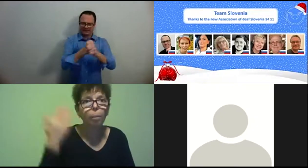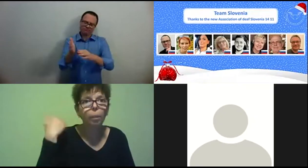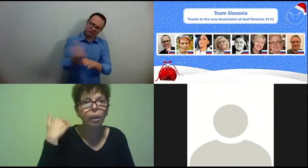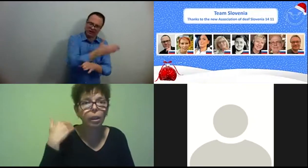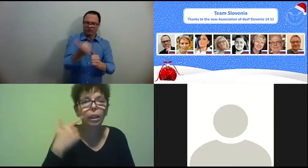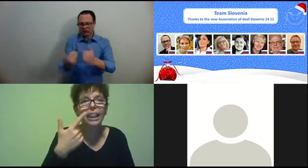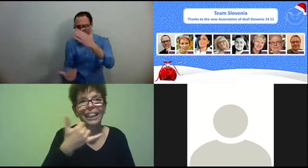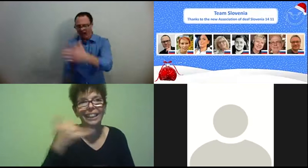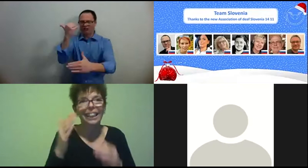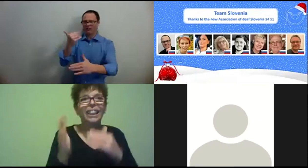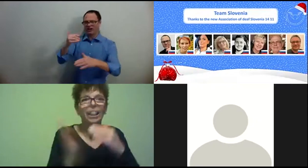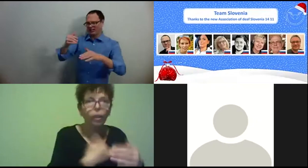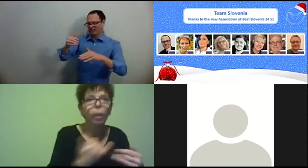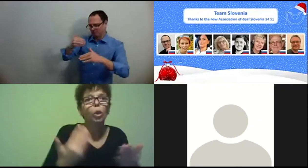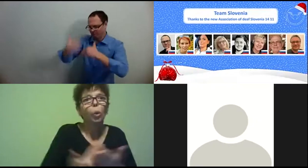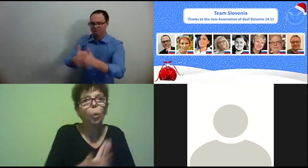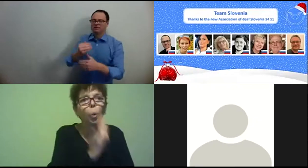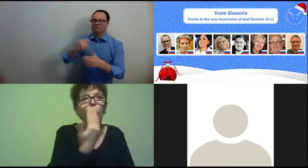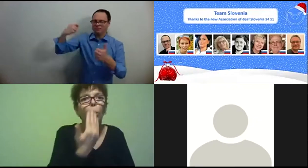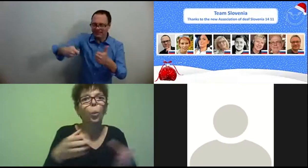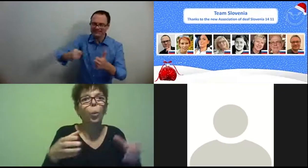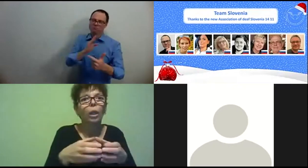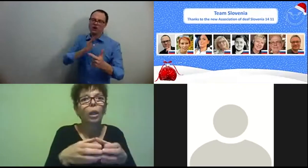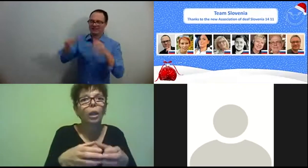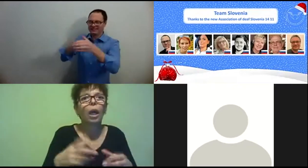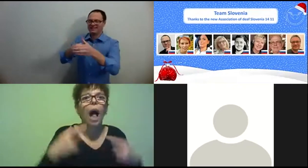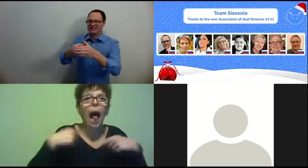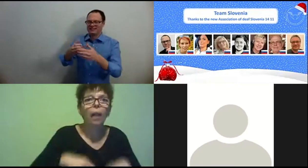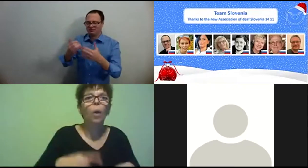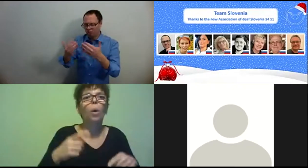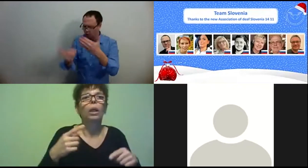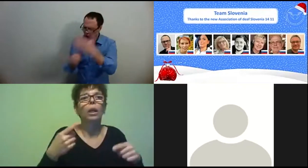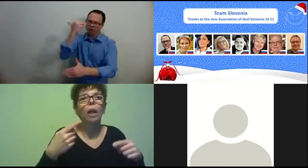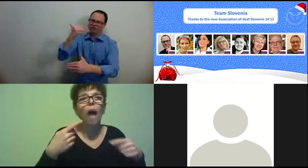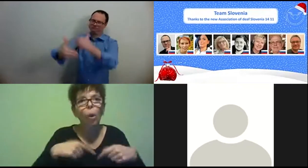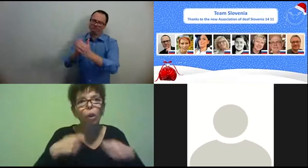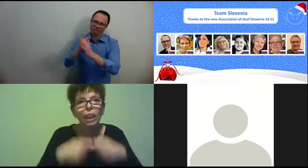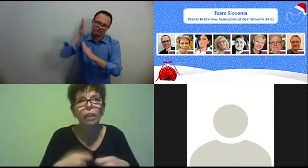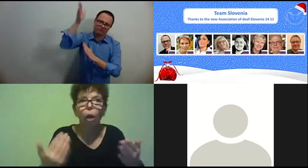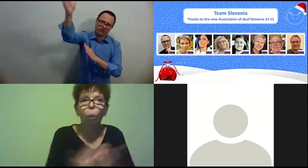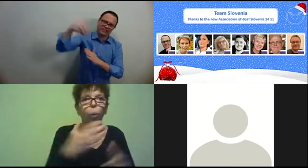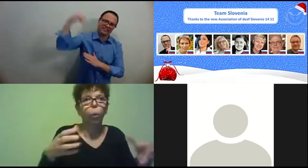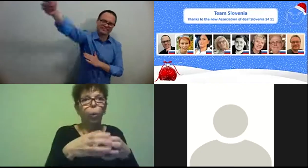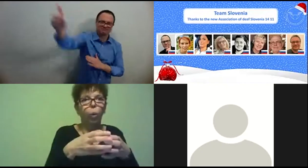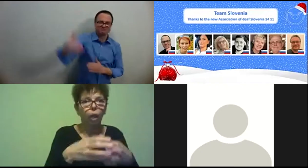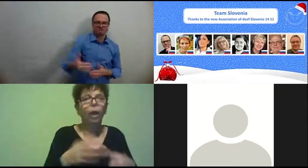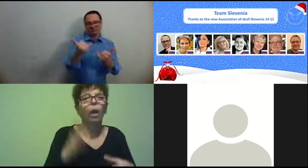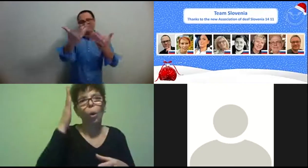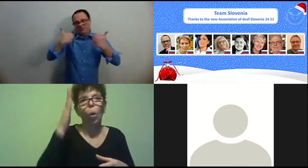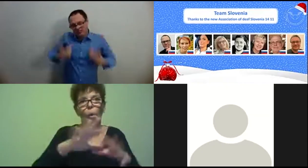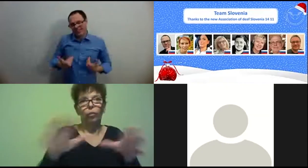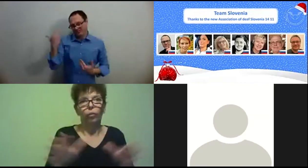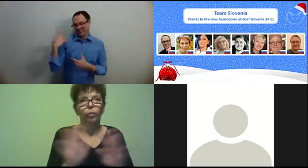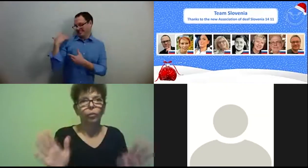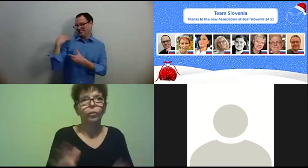last 2 months, we've had a new board elected, a new president, a new board, and